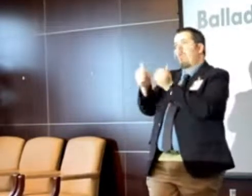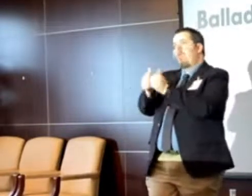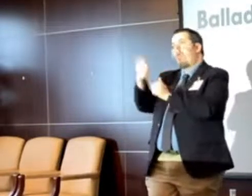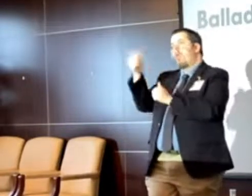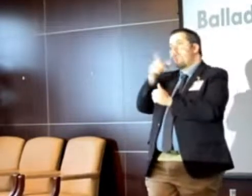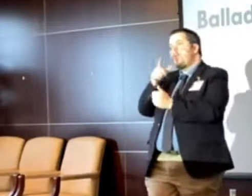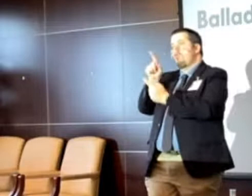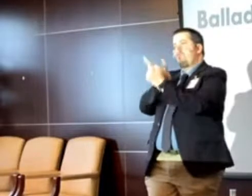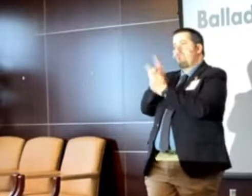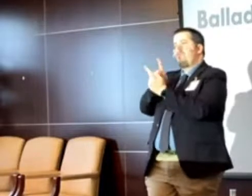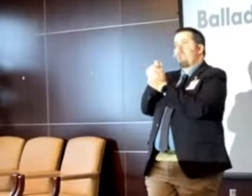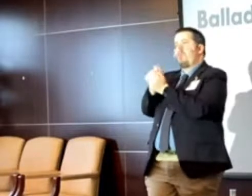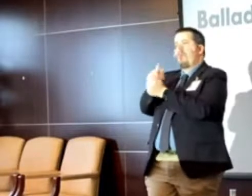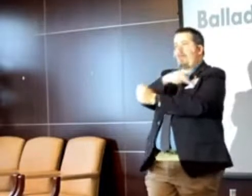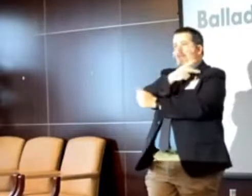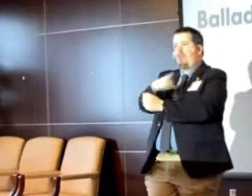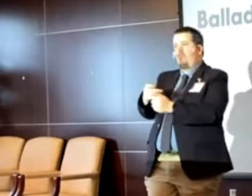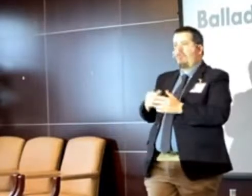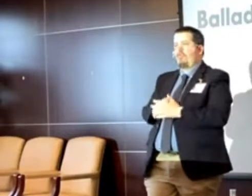in the delivery of care.